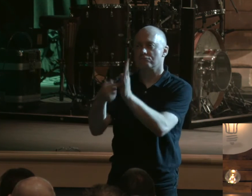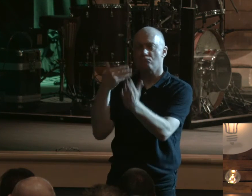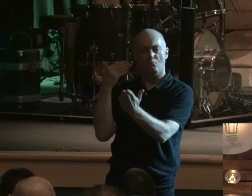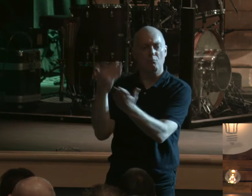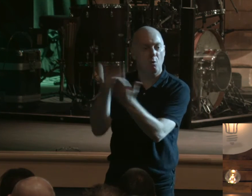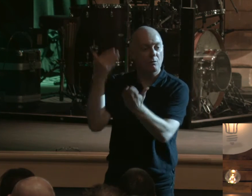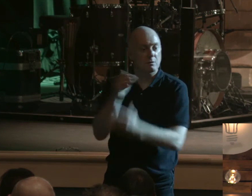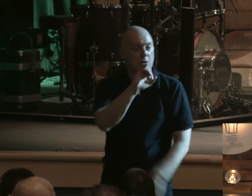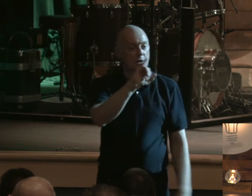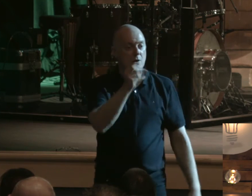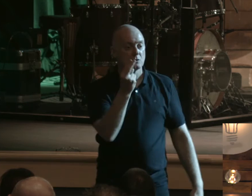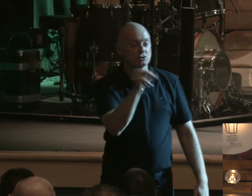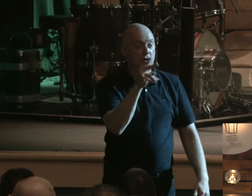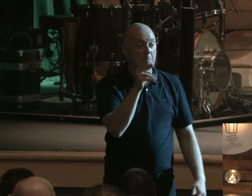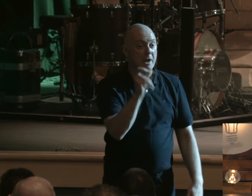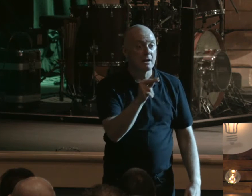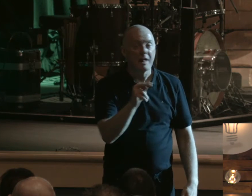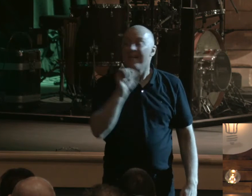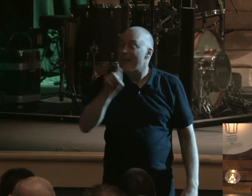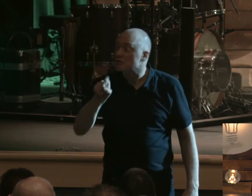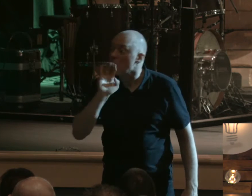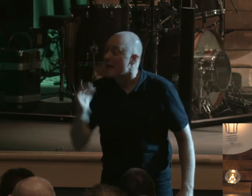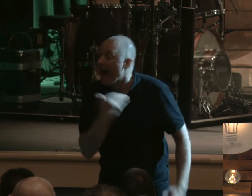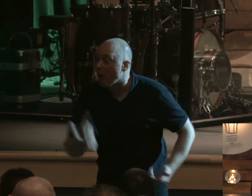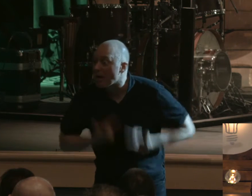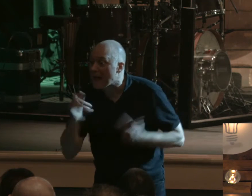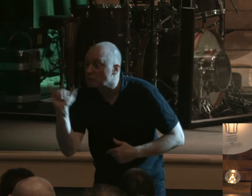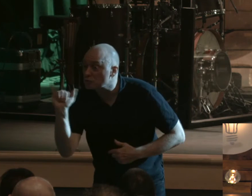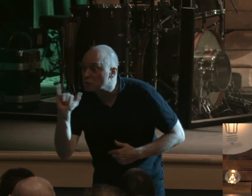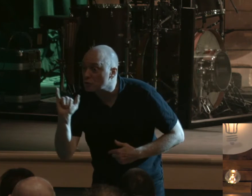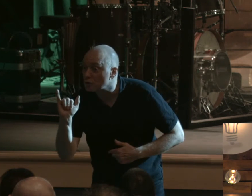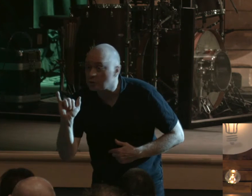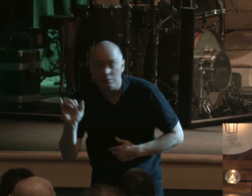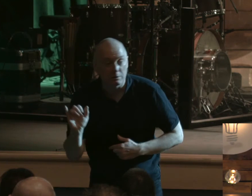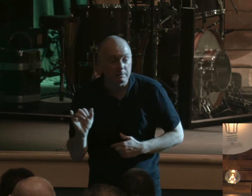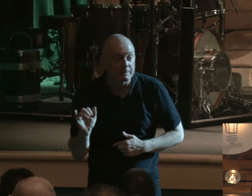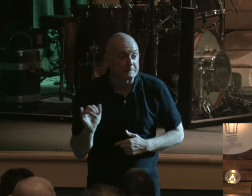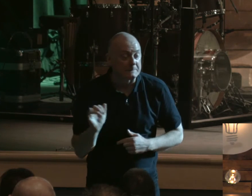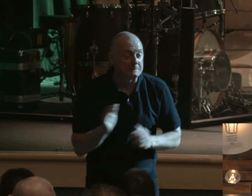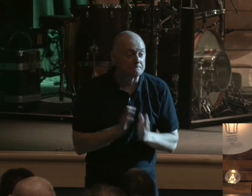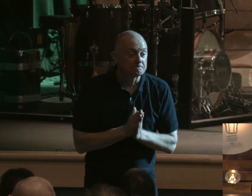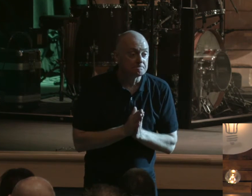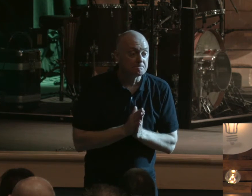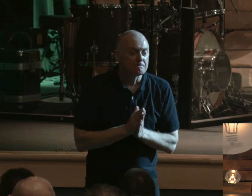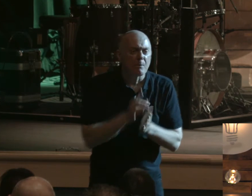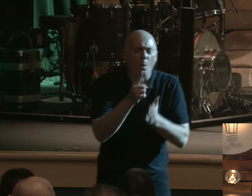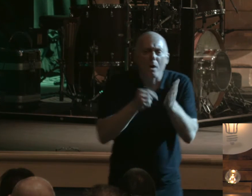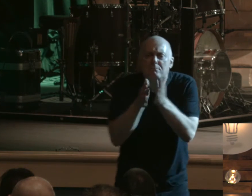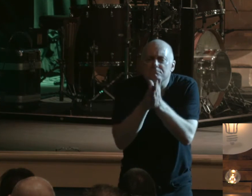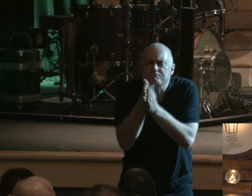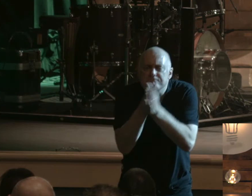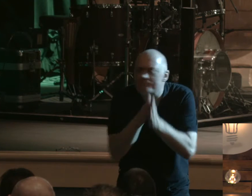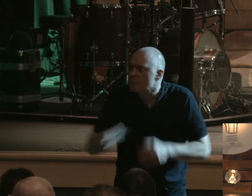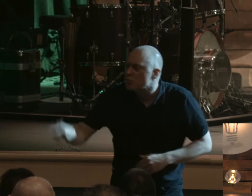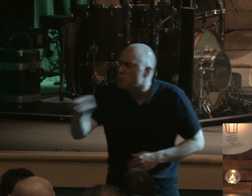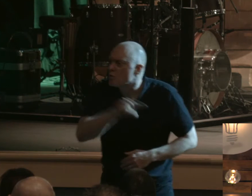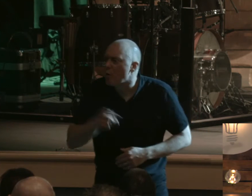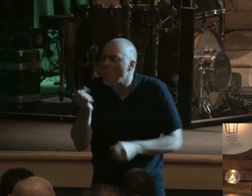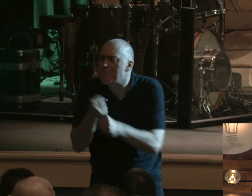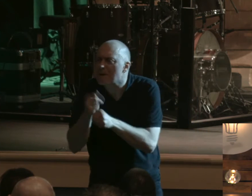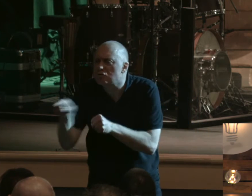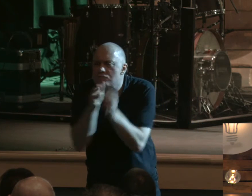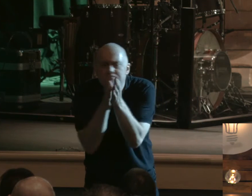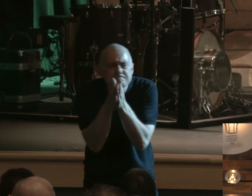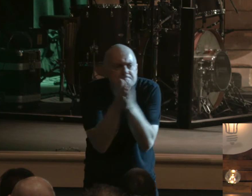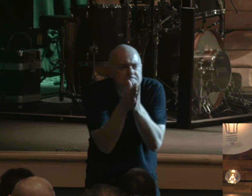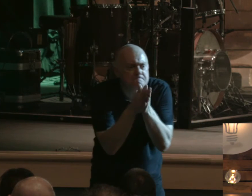John Payton's life, and this is to be ours in some sense as well. What motivates you, loved ones? What motivates